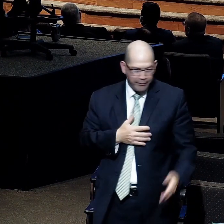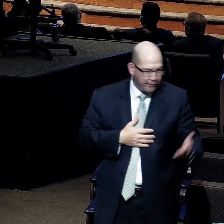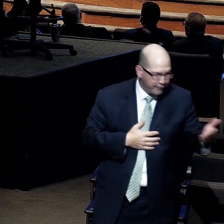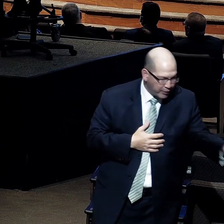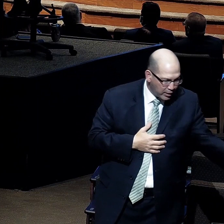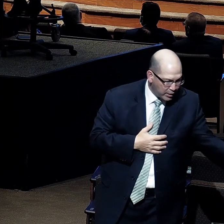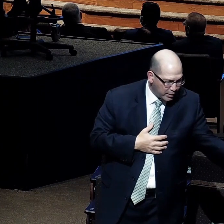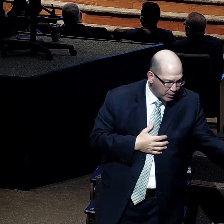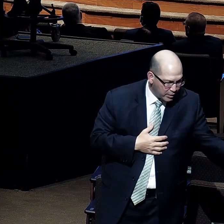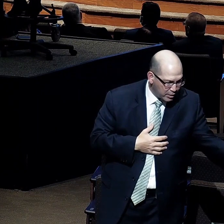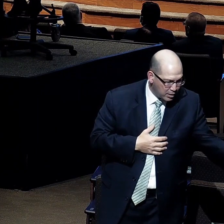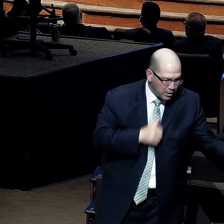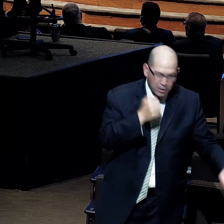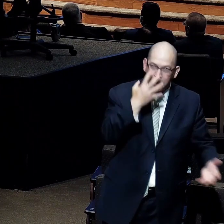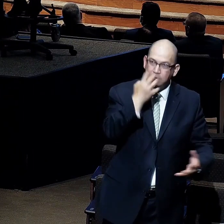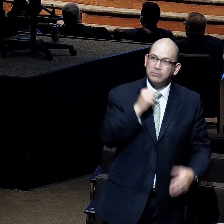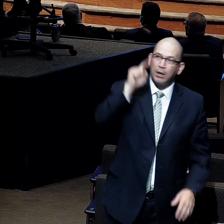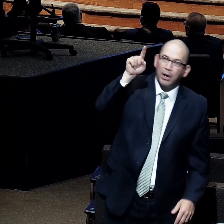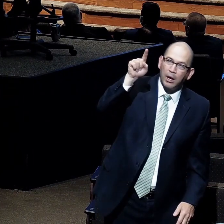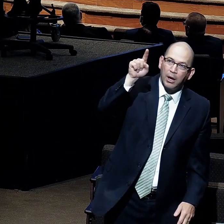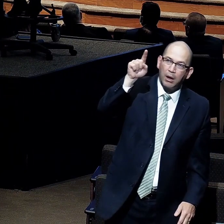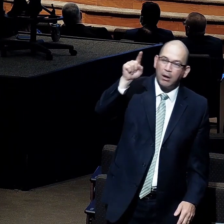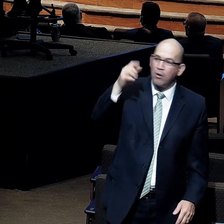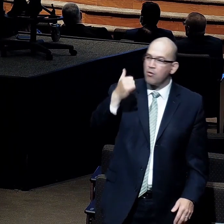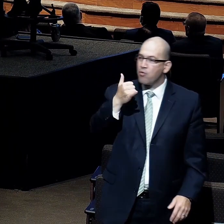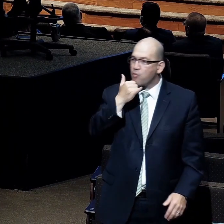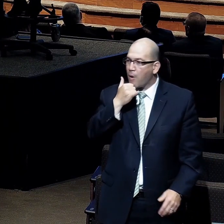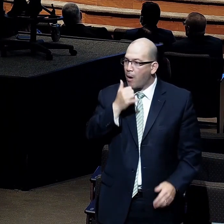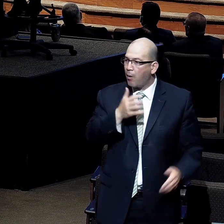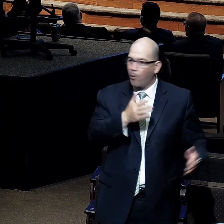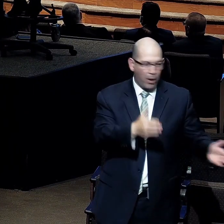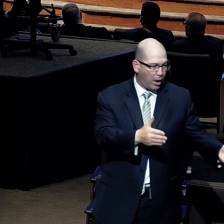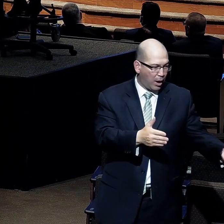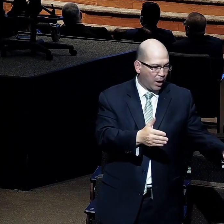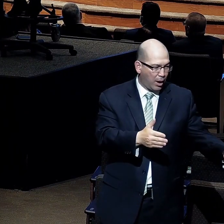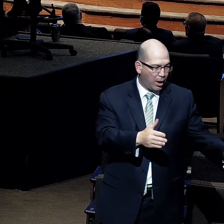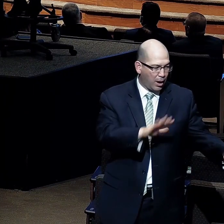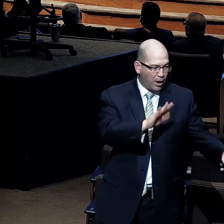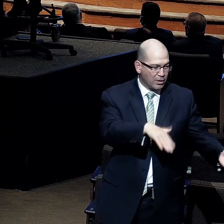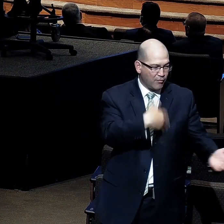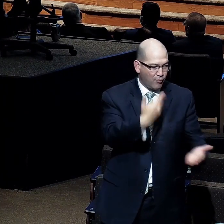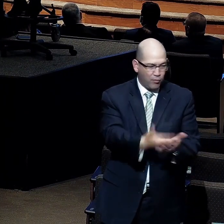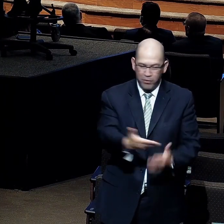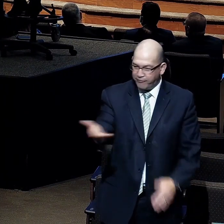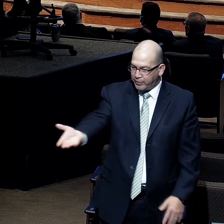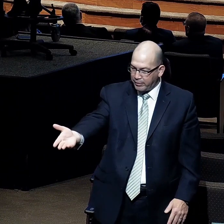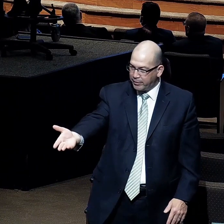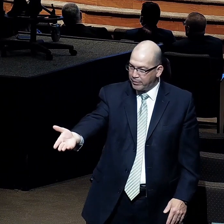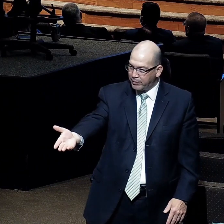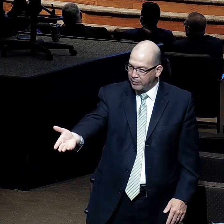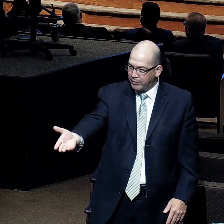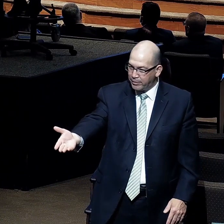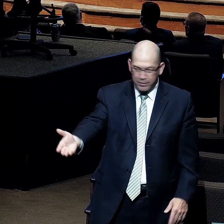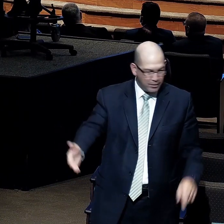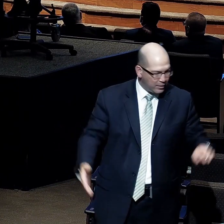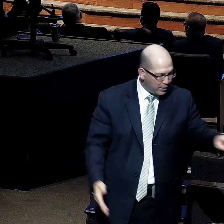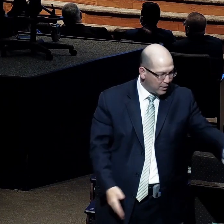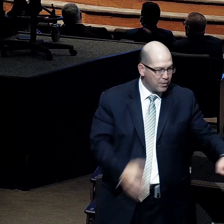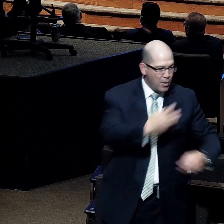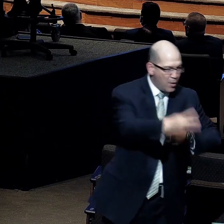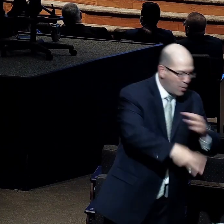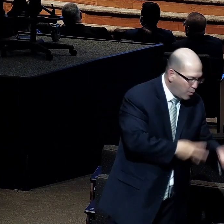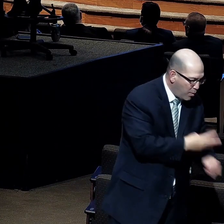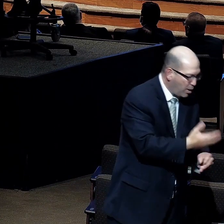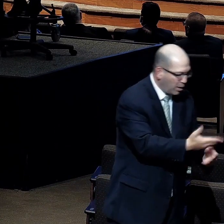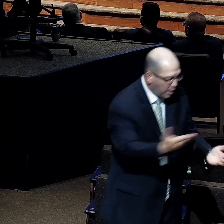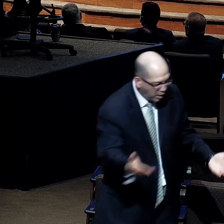aren't on God's word, you're headed in a different direction. Every decision you make is a step. It's you're reading your Bible. You're going soul winning. You're having a good